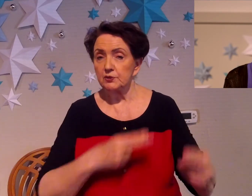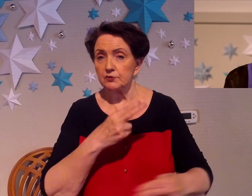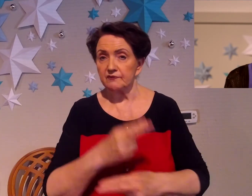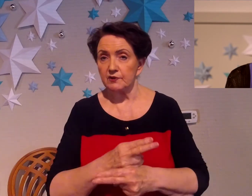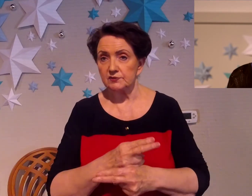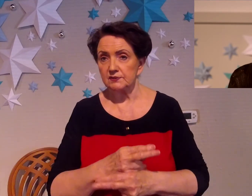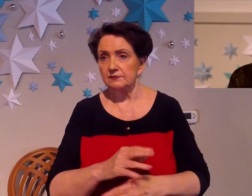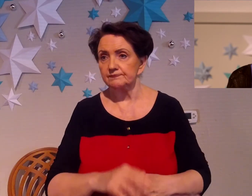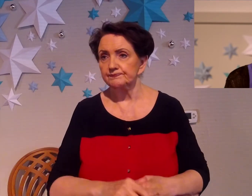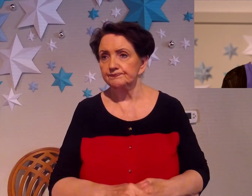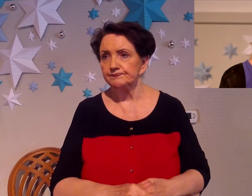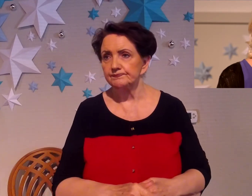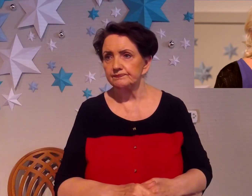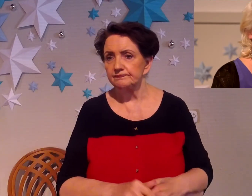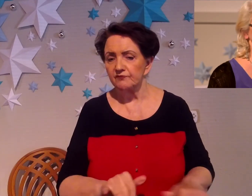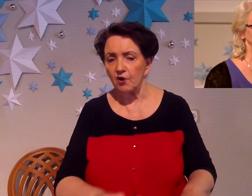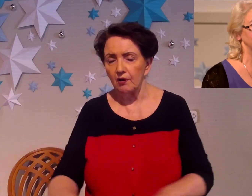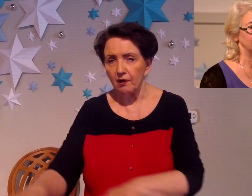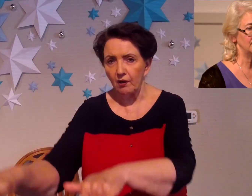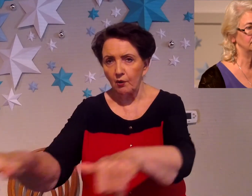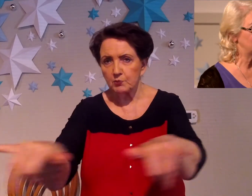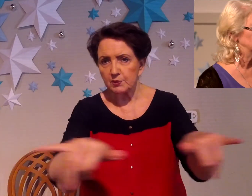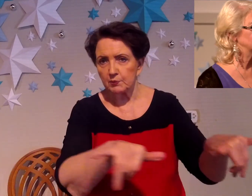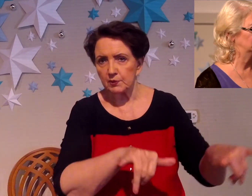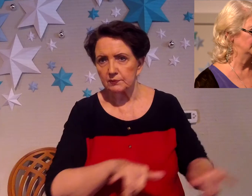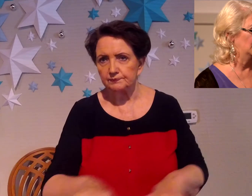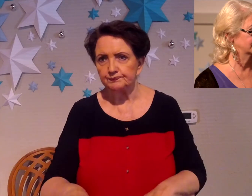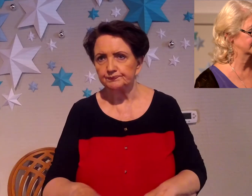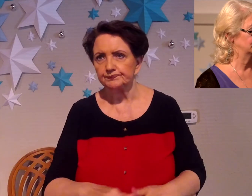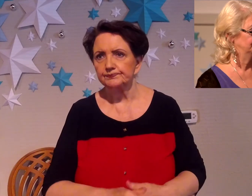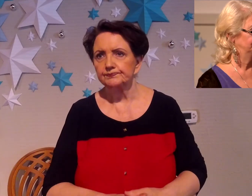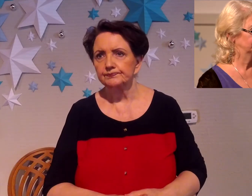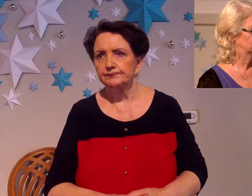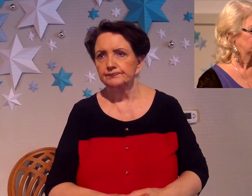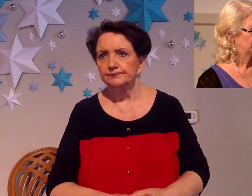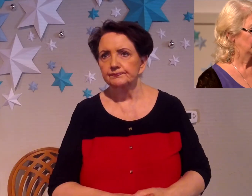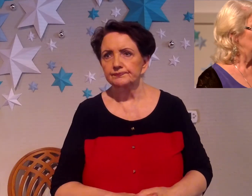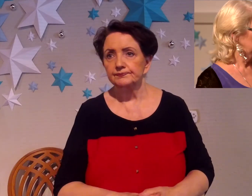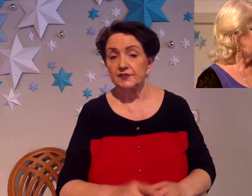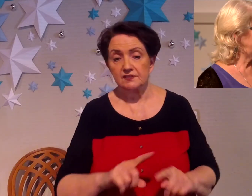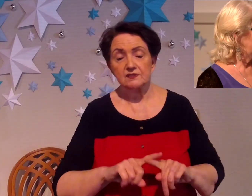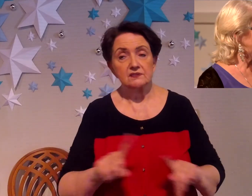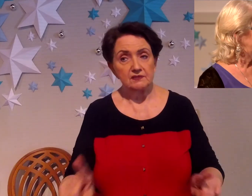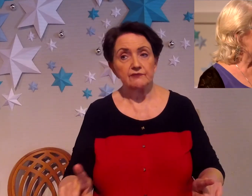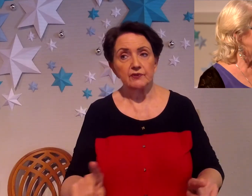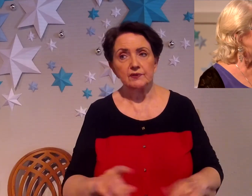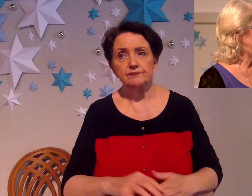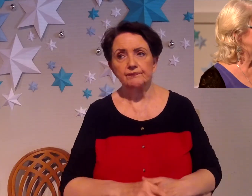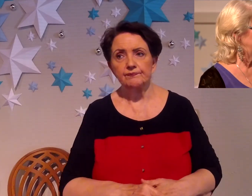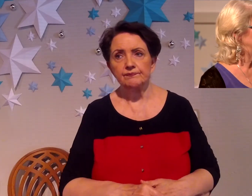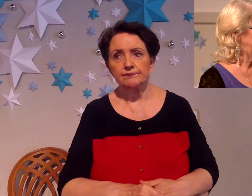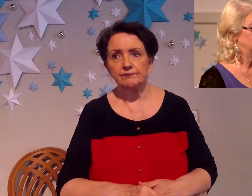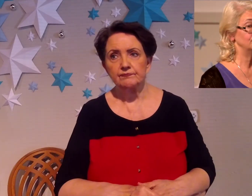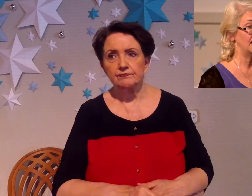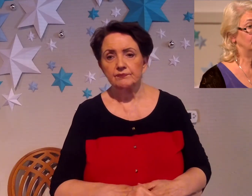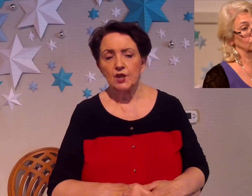Do you see? This is so much different than thou shalt nots. Right? Thou shalt not do this, thou shalt not do that. Well,